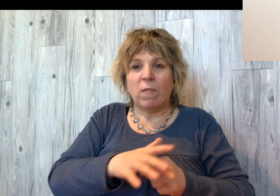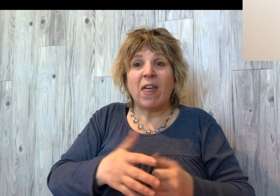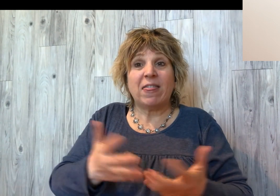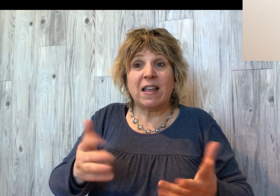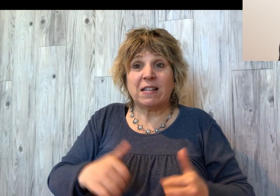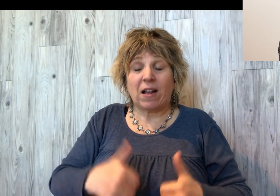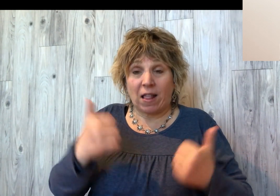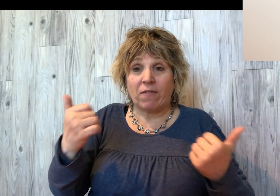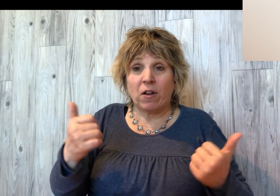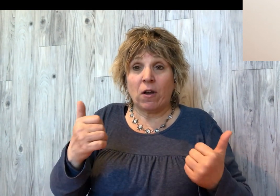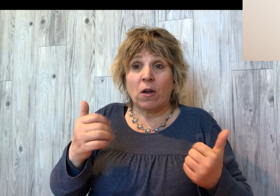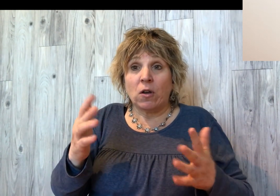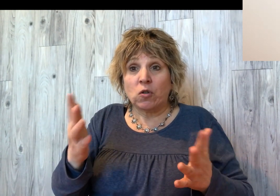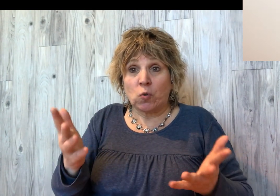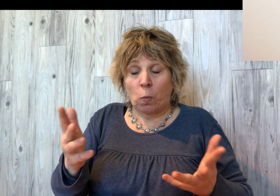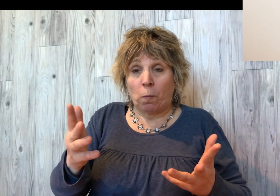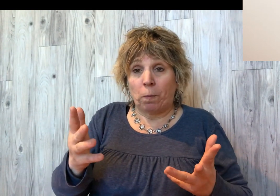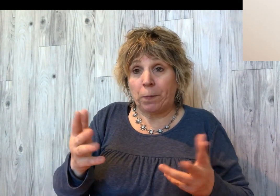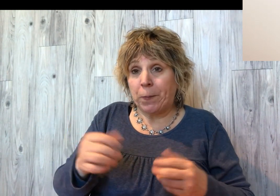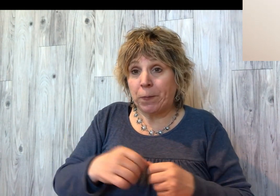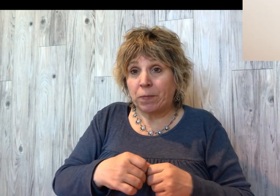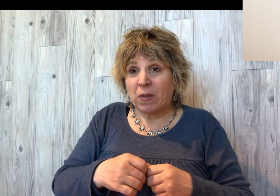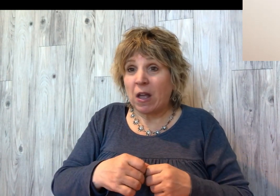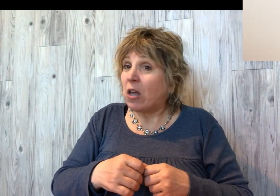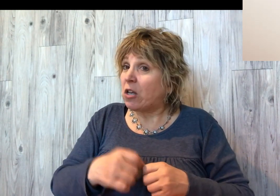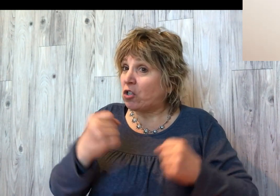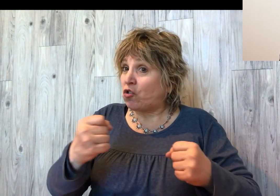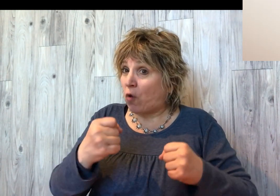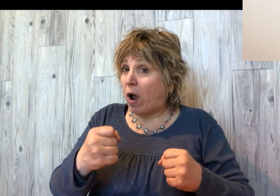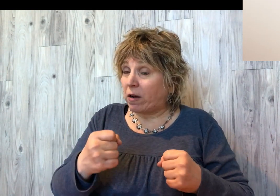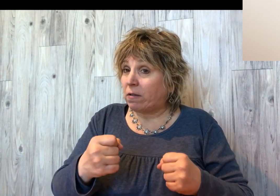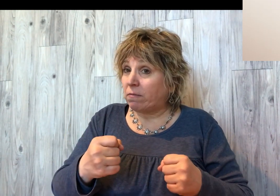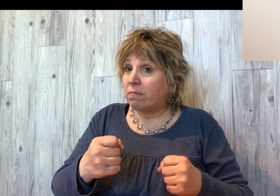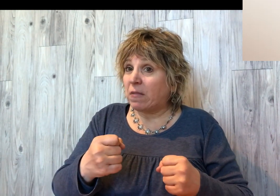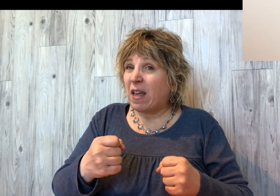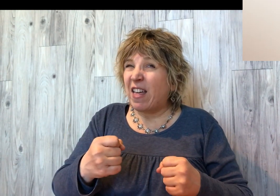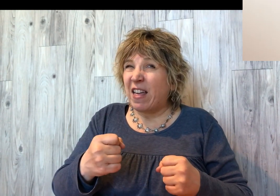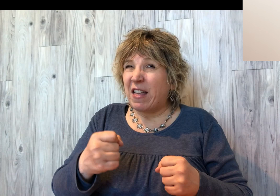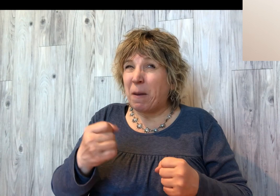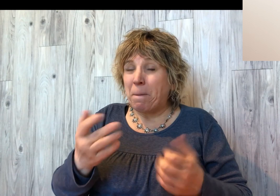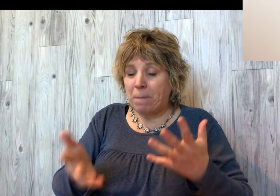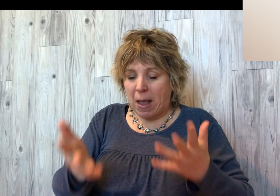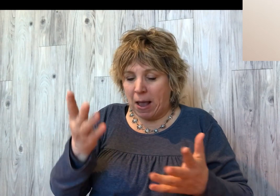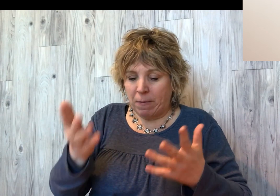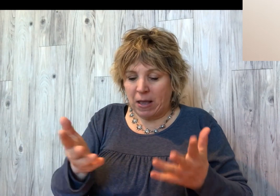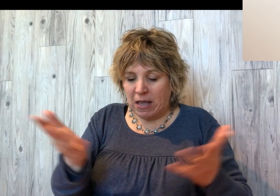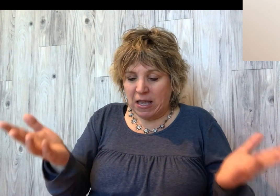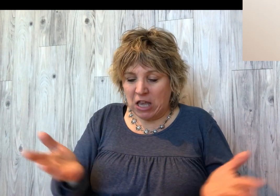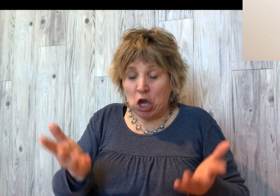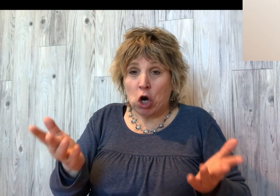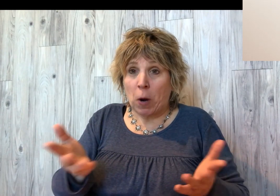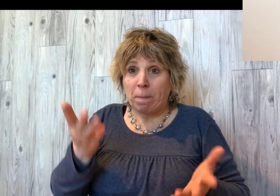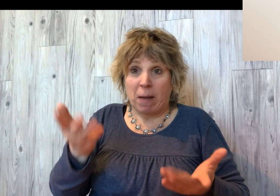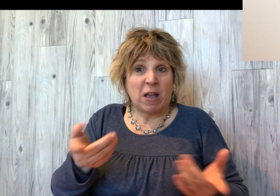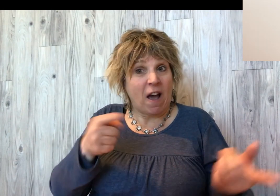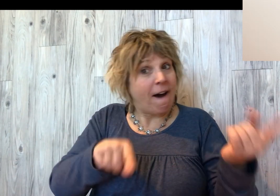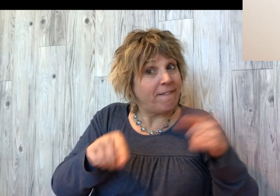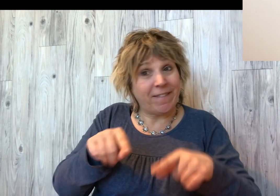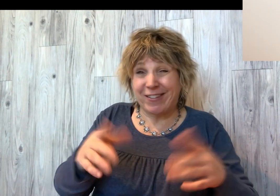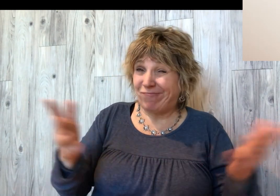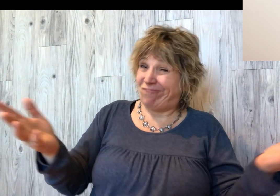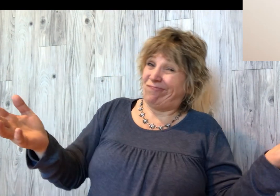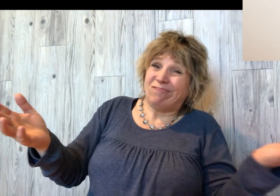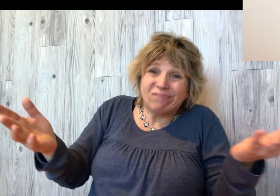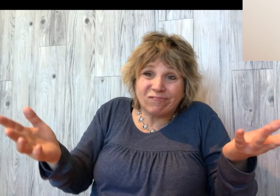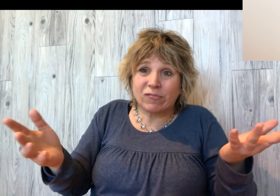our lives. There's a strong chance today, now listen to this, there's a strong chance that some of you listening today might be offended.